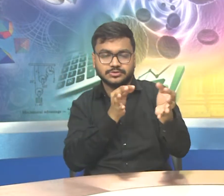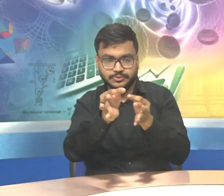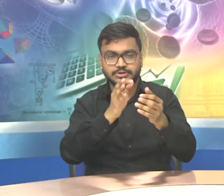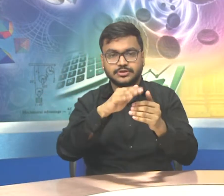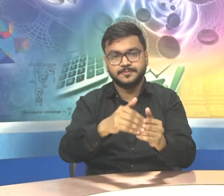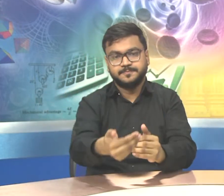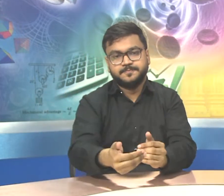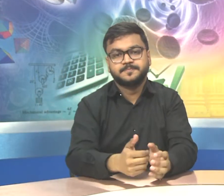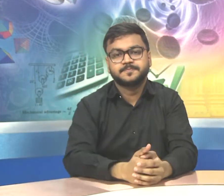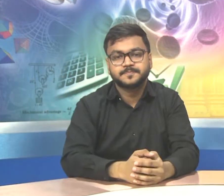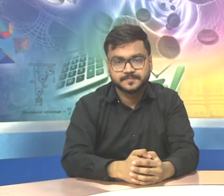776.